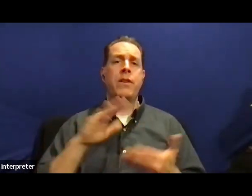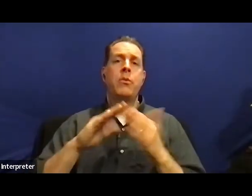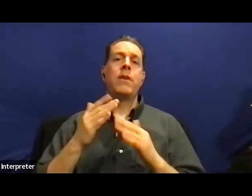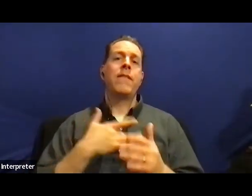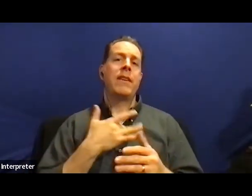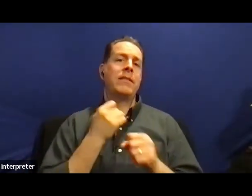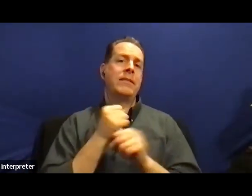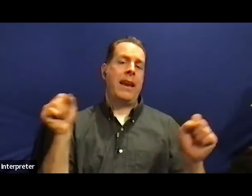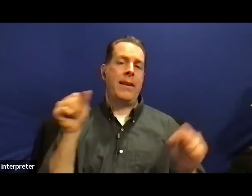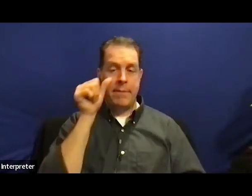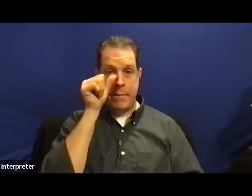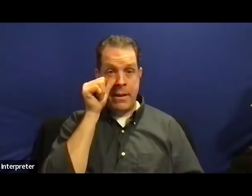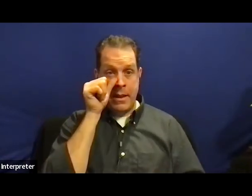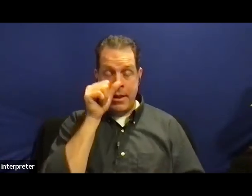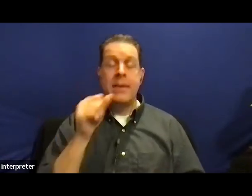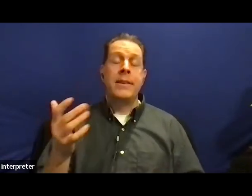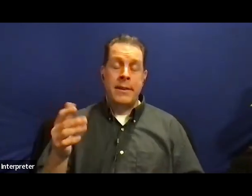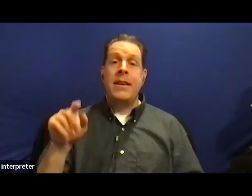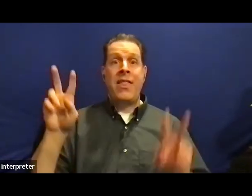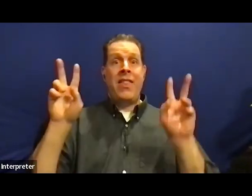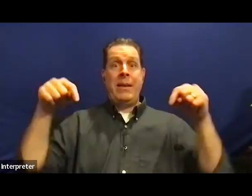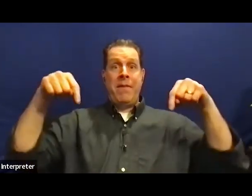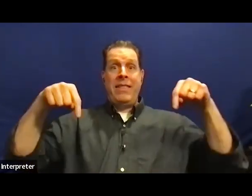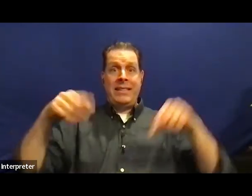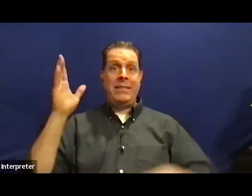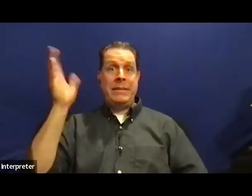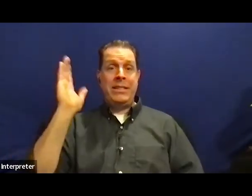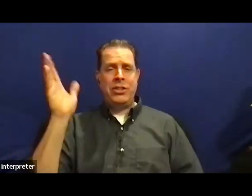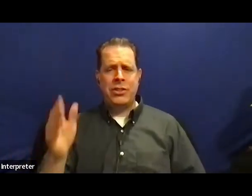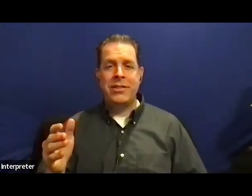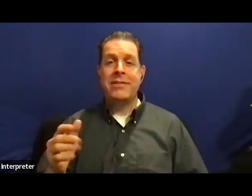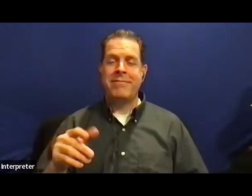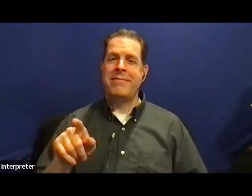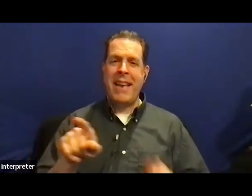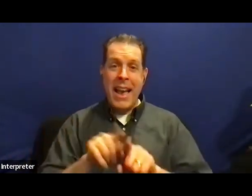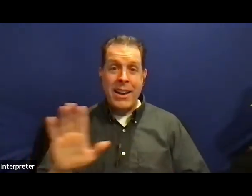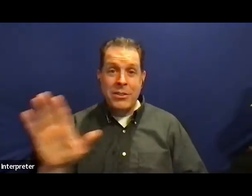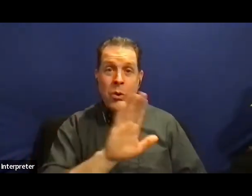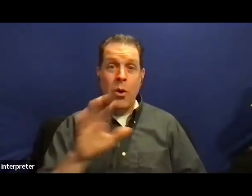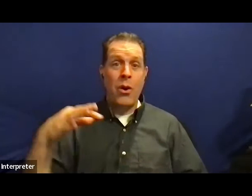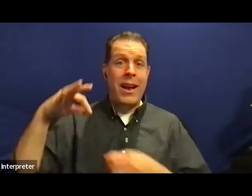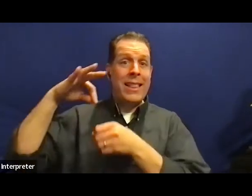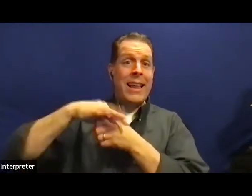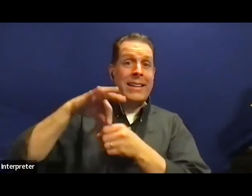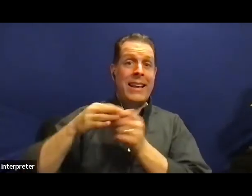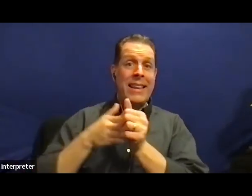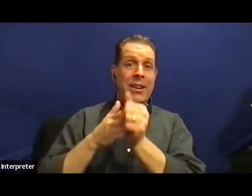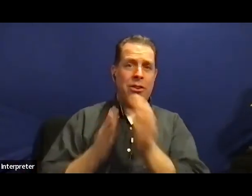safe. Touching on the theme of this speech, as your elected leaders, we hear many voices, but they